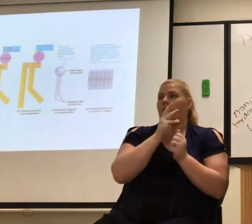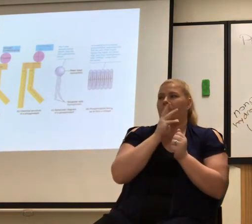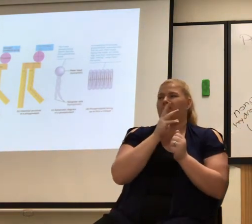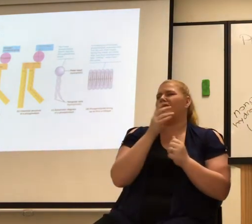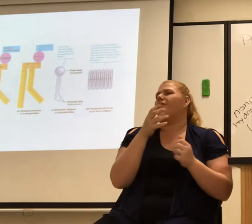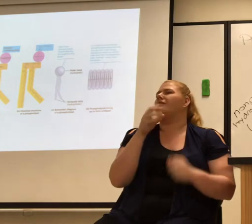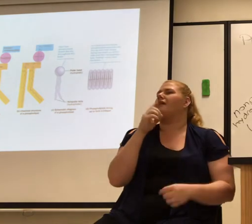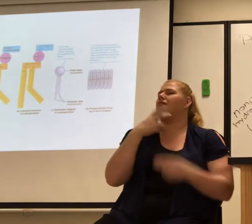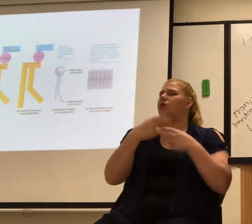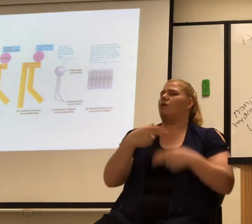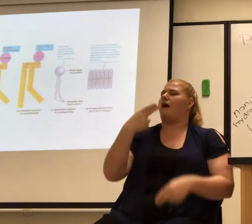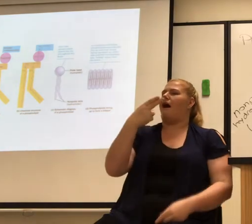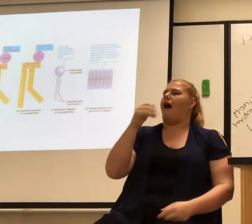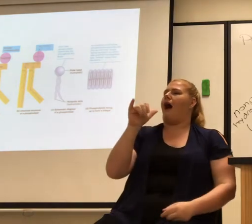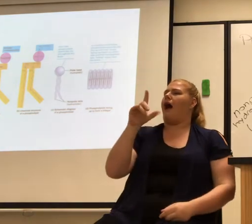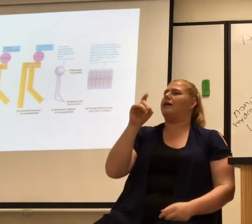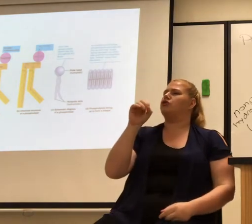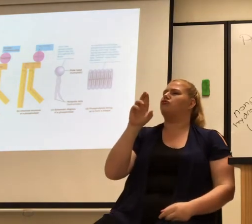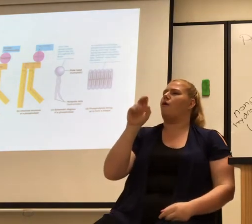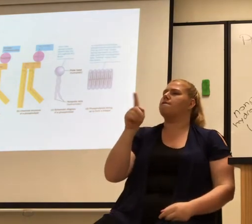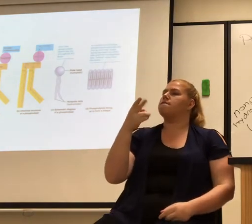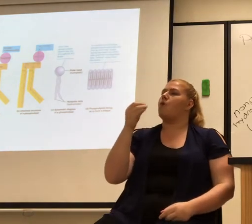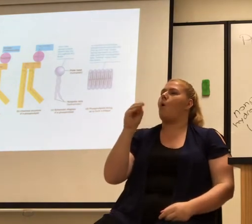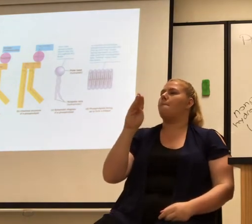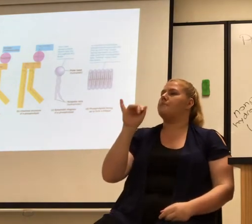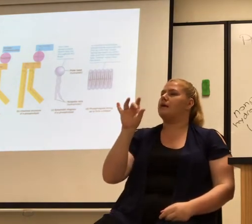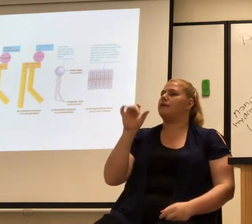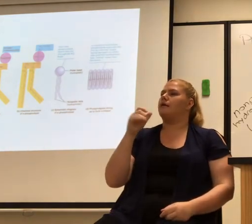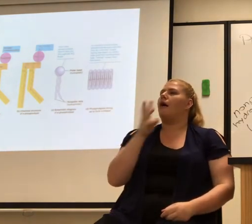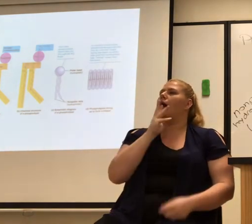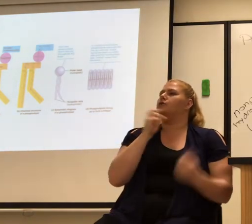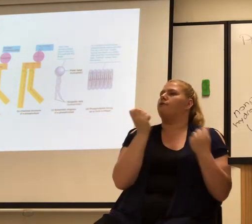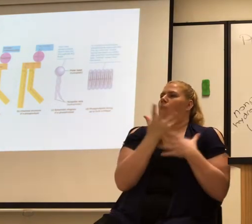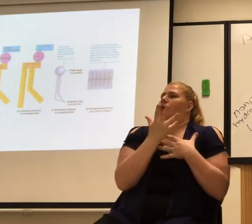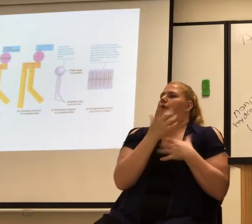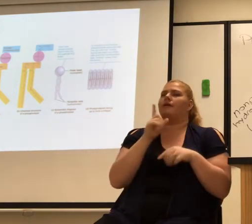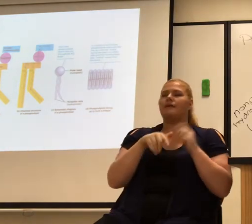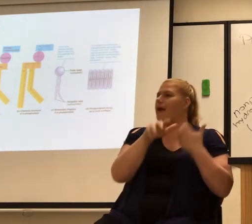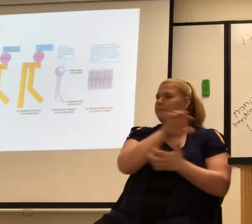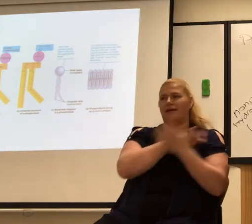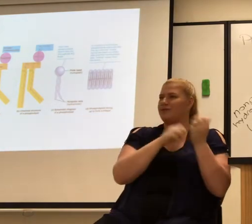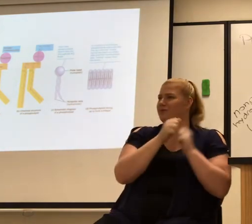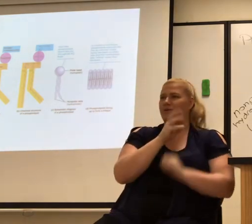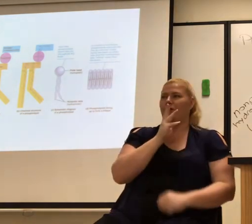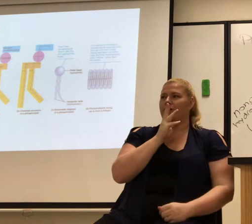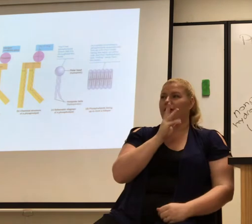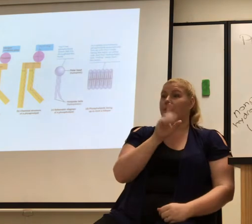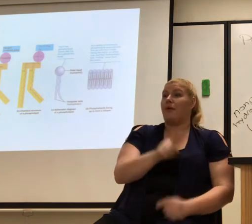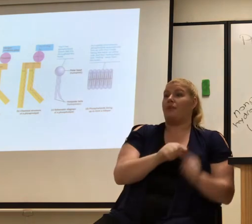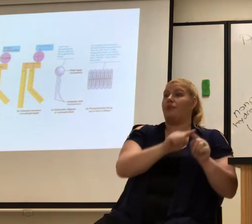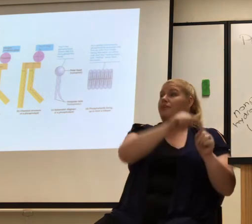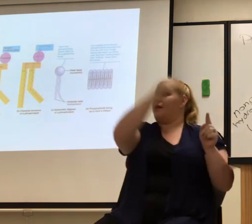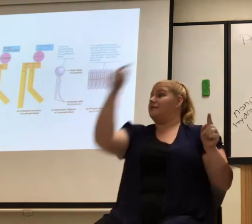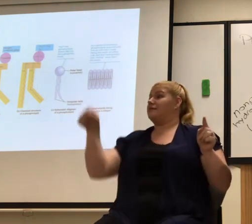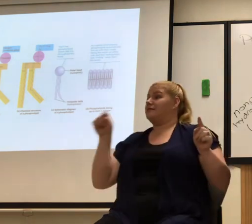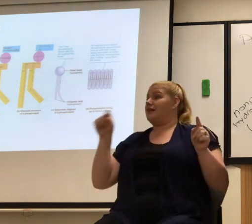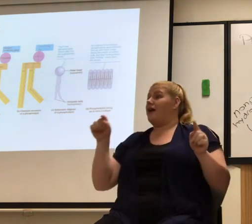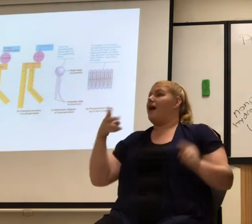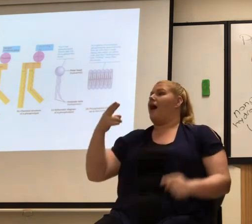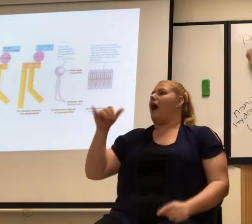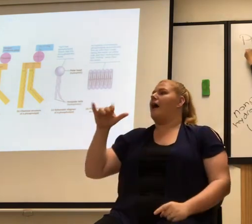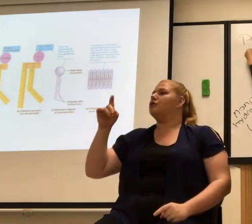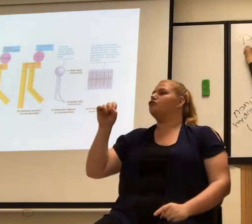hydrophobic, the tail end. But this end is hydrophilic, it's polar.